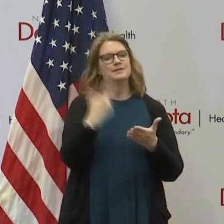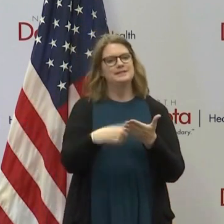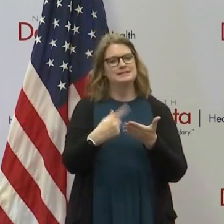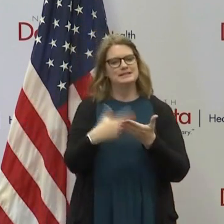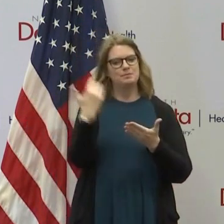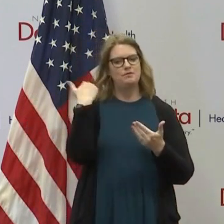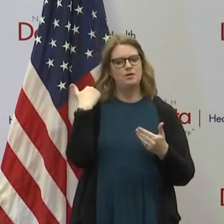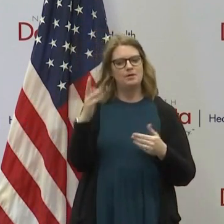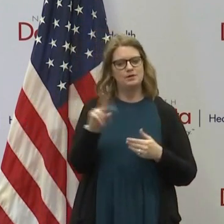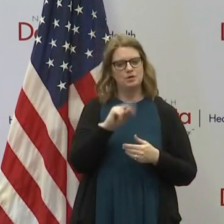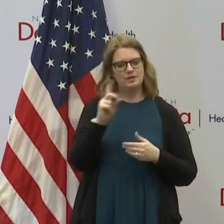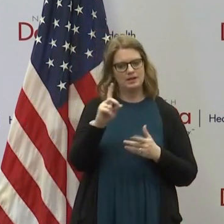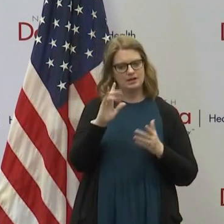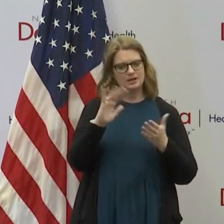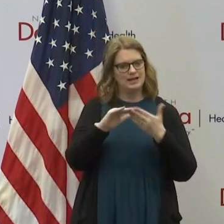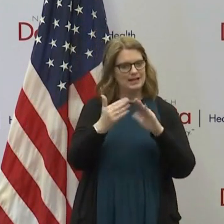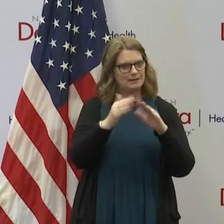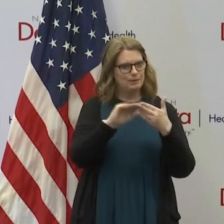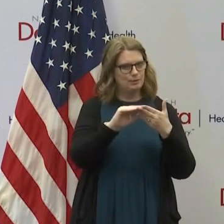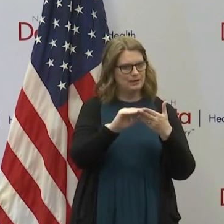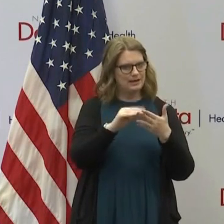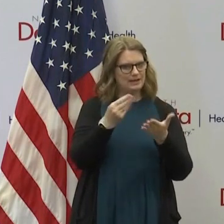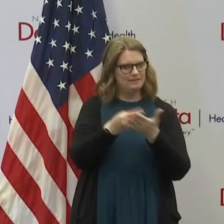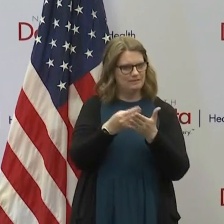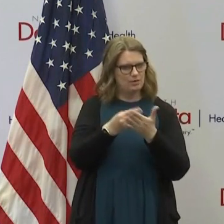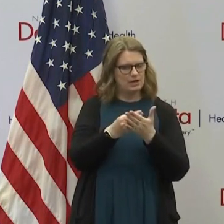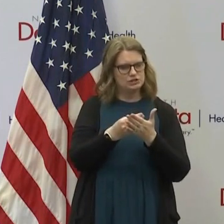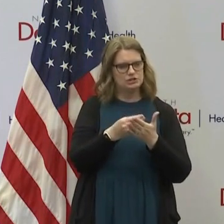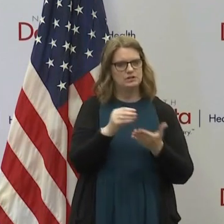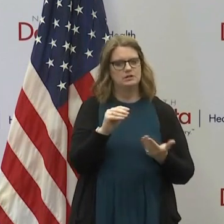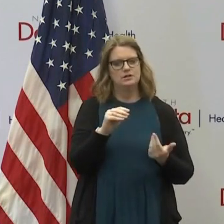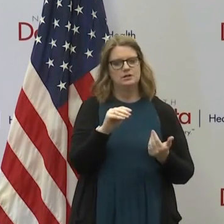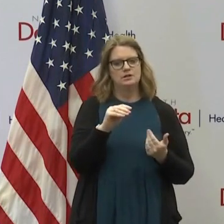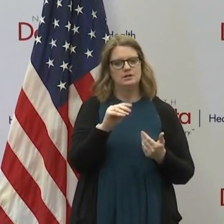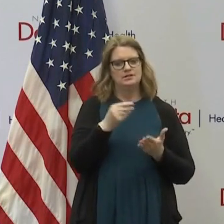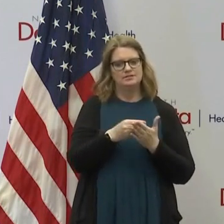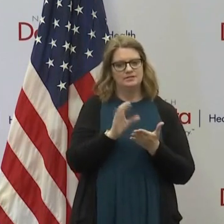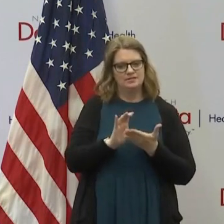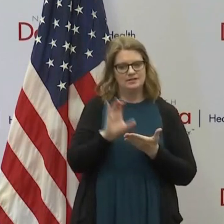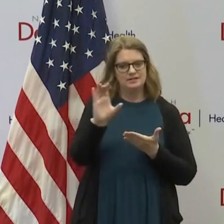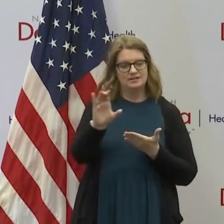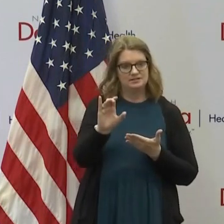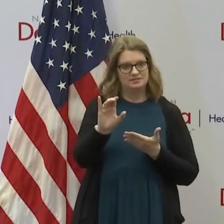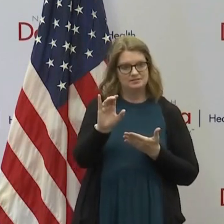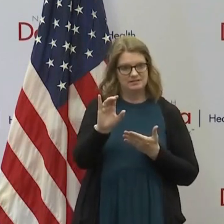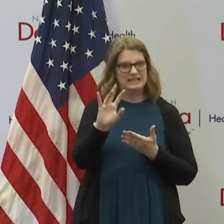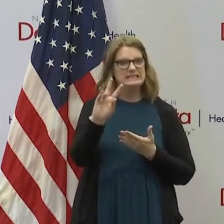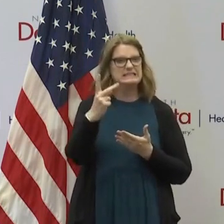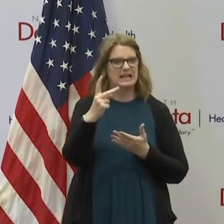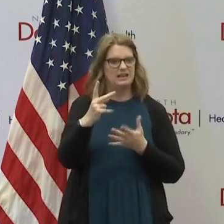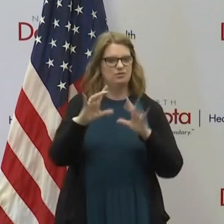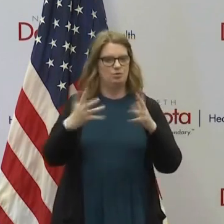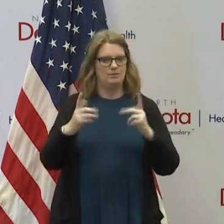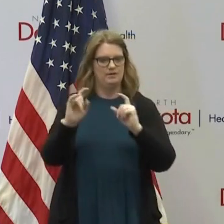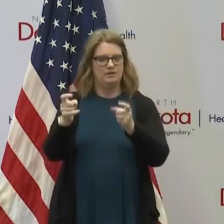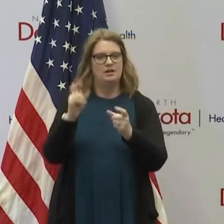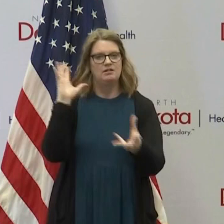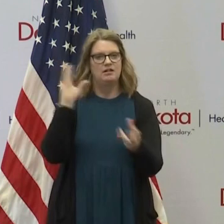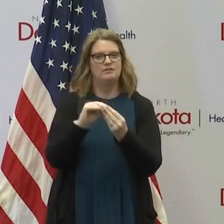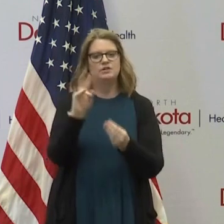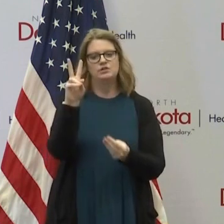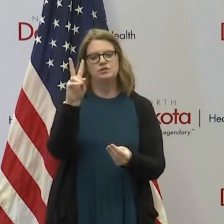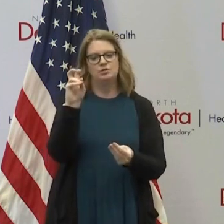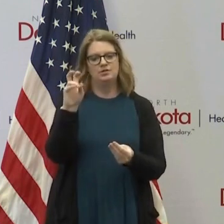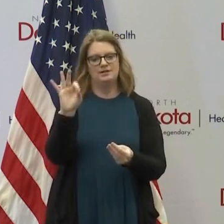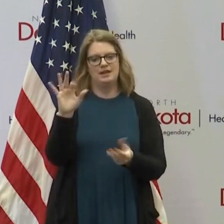very beginning, but the North Dakota Community Foundation announced that the fund has awarded a second round of grants totaling $209,000